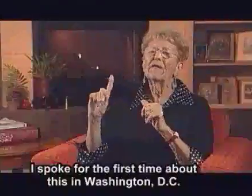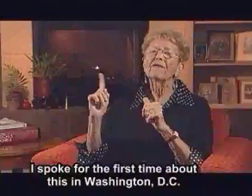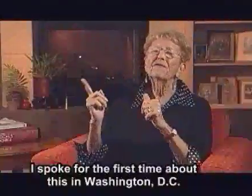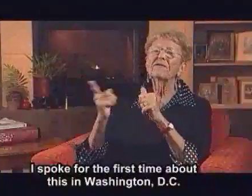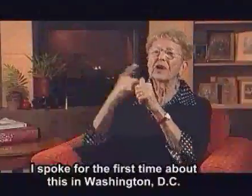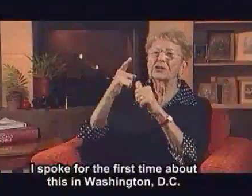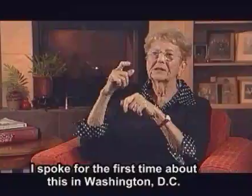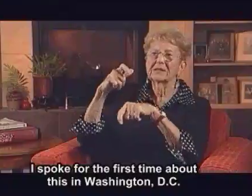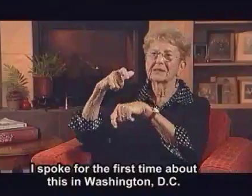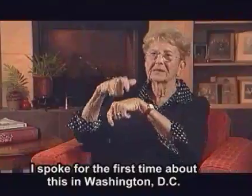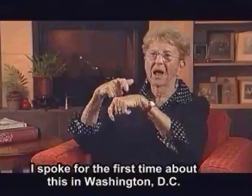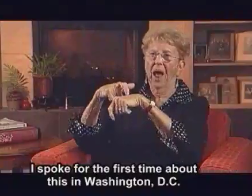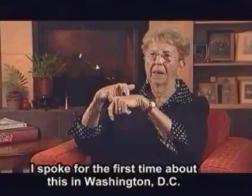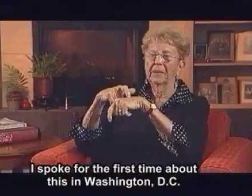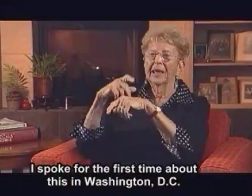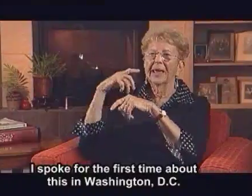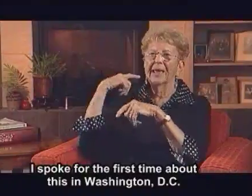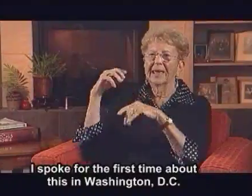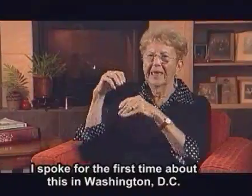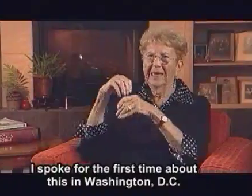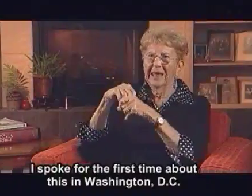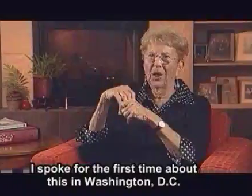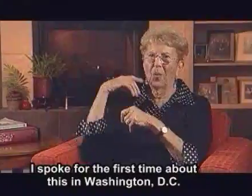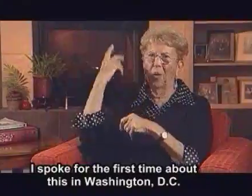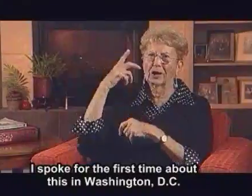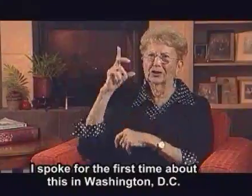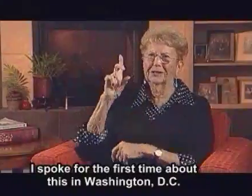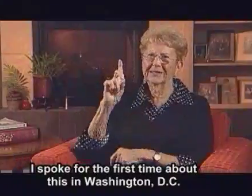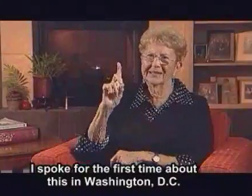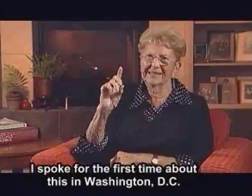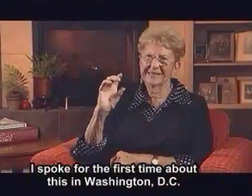I spoke for the first time about this in Washington, D.C.